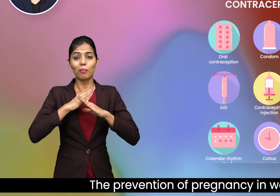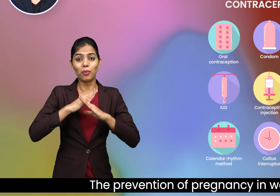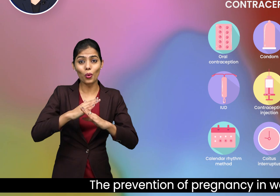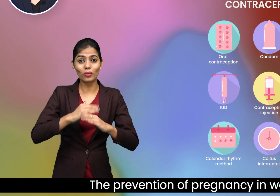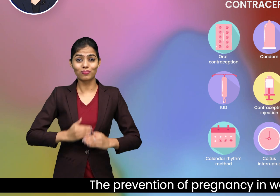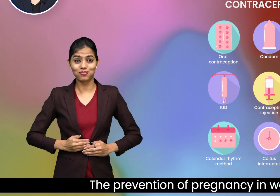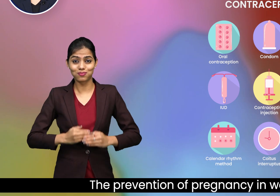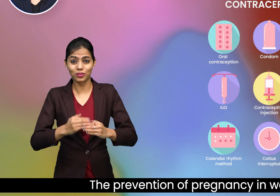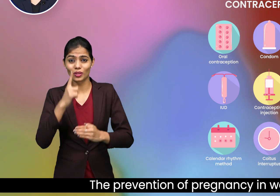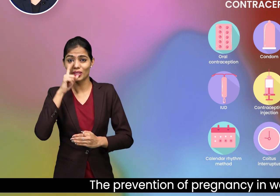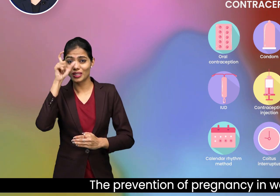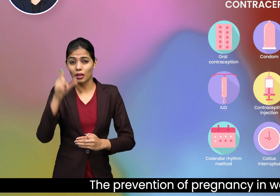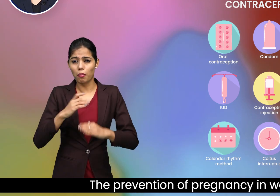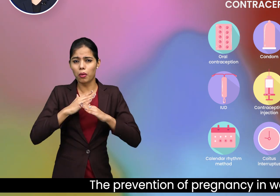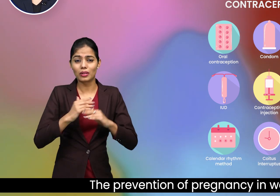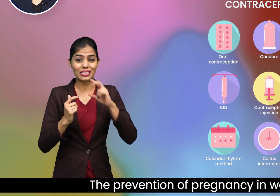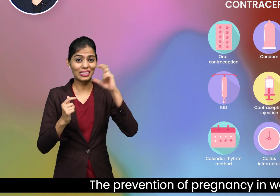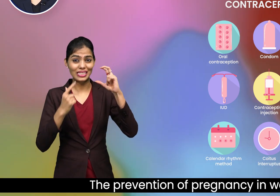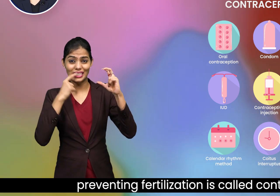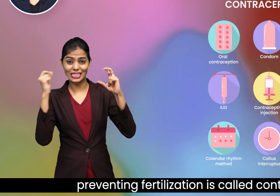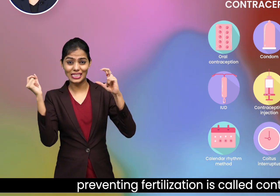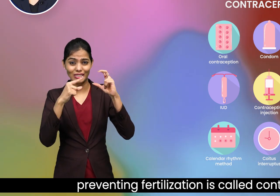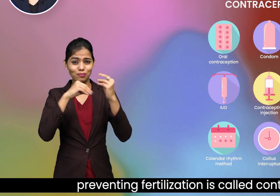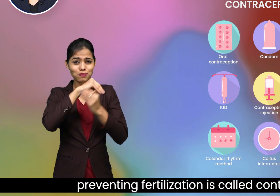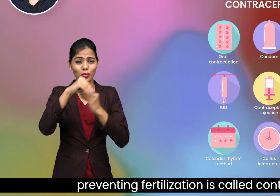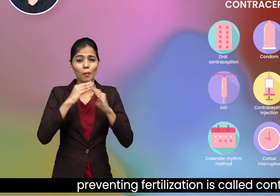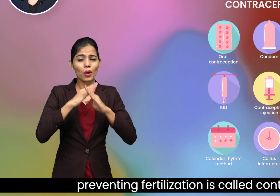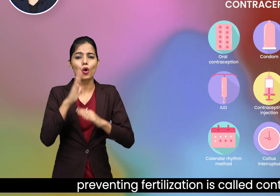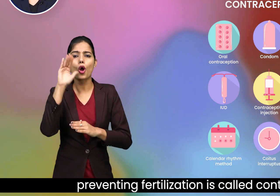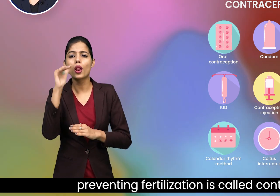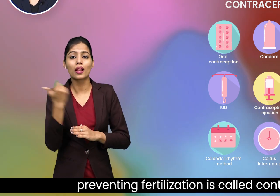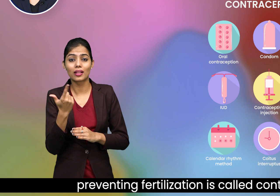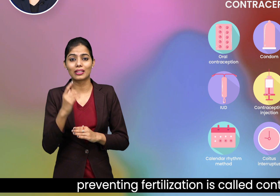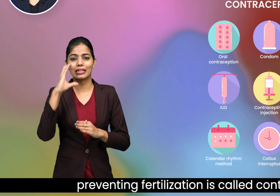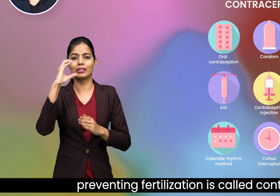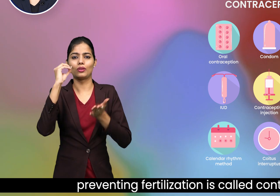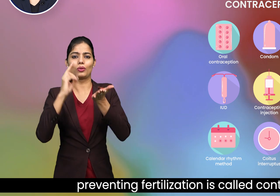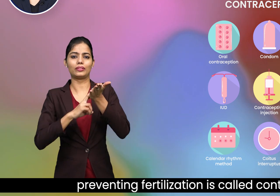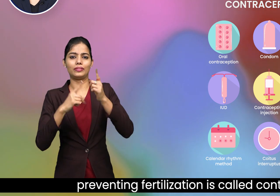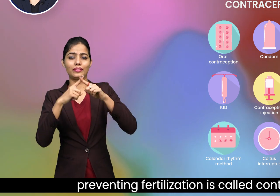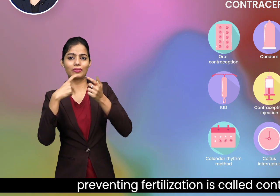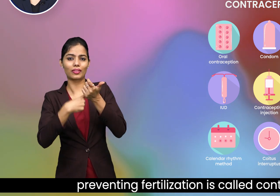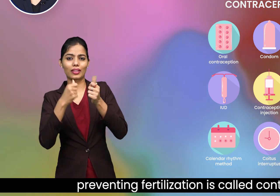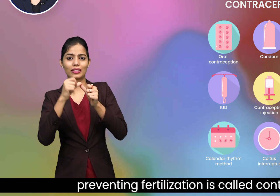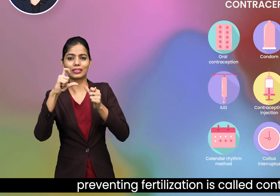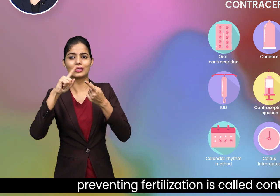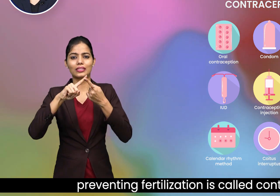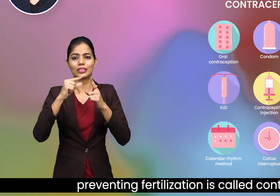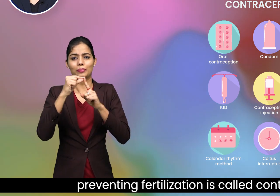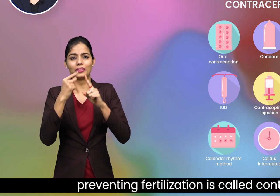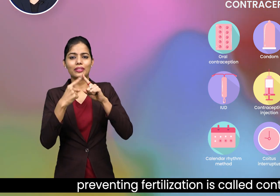The prevention of pregnancy in women by preventing fertilization is called contraception.